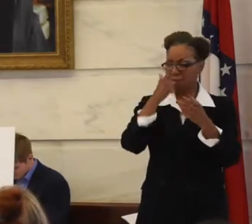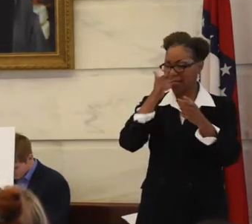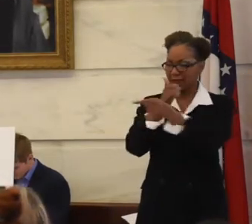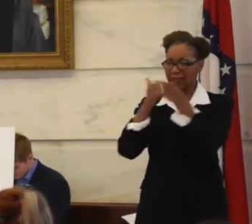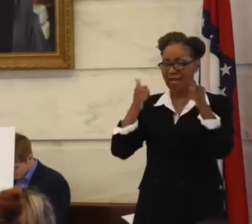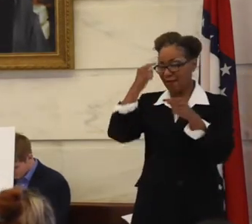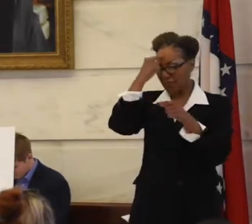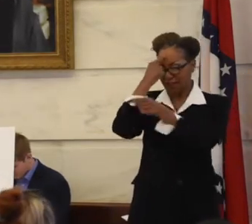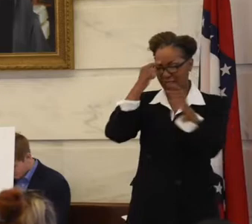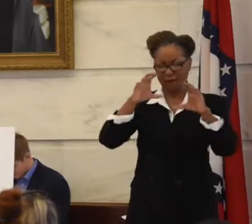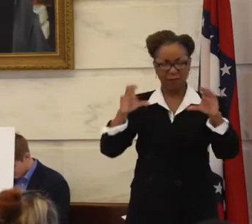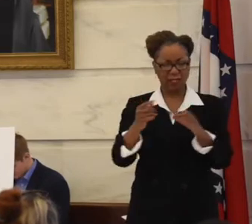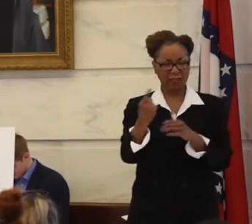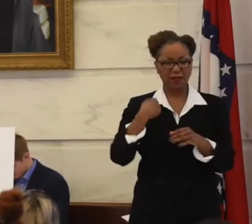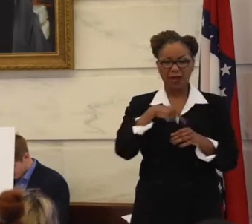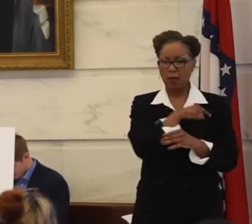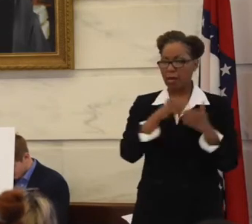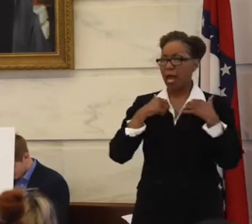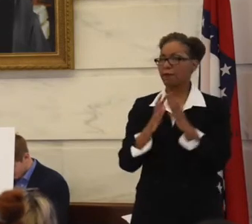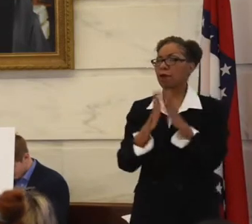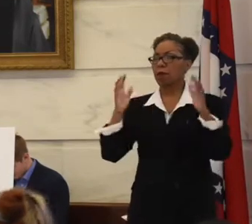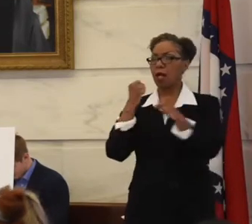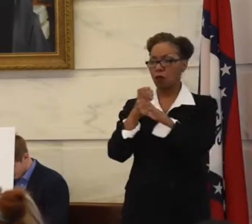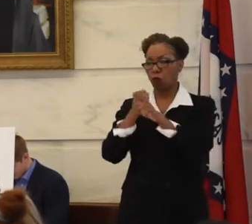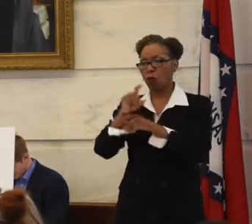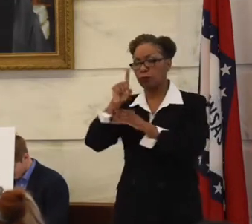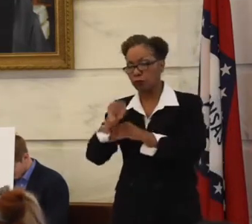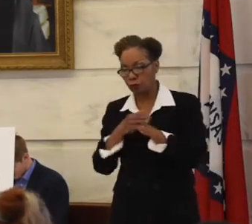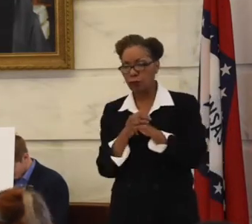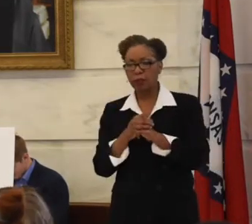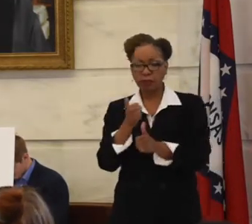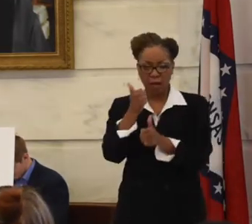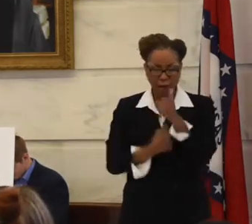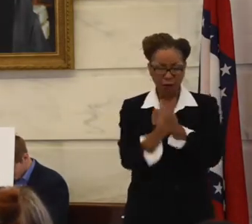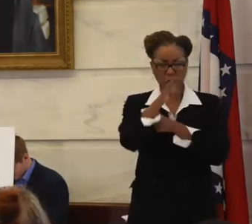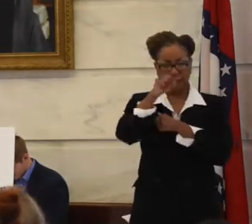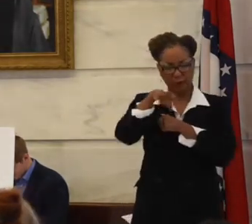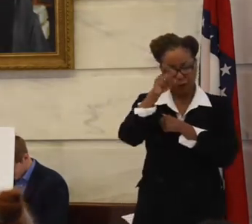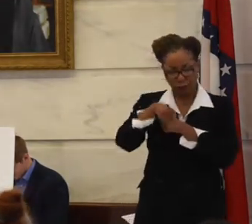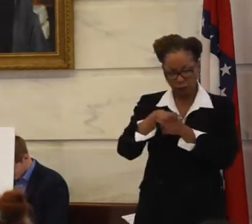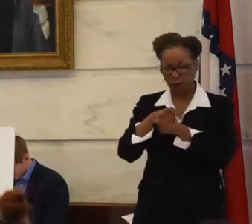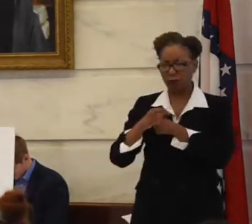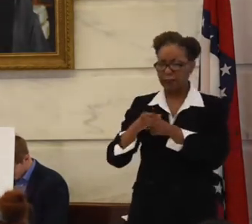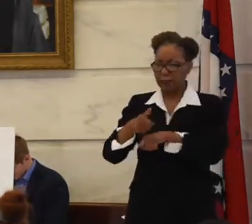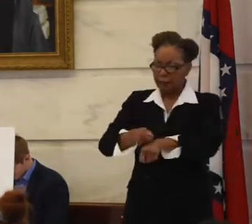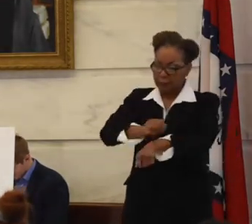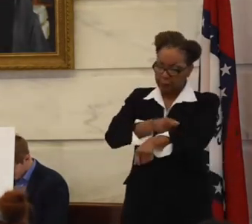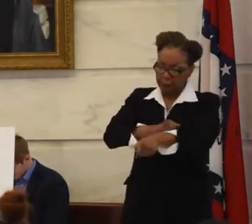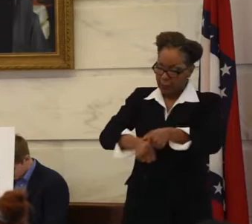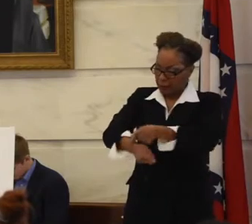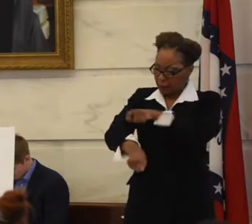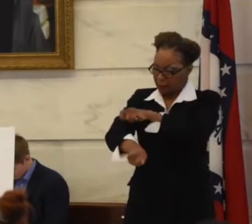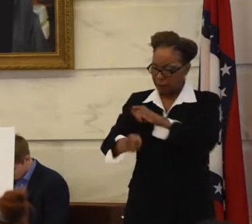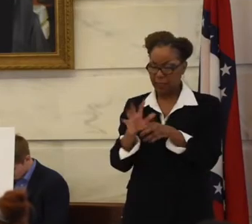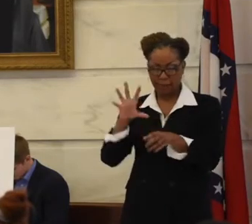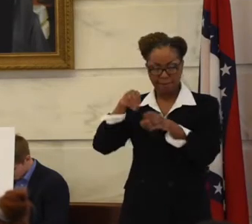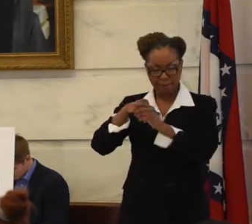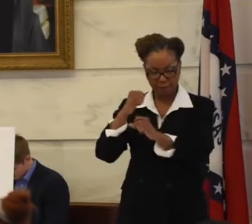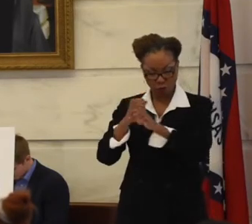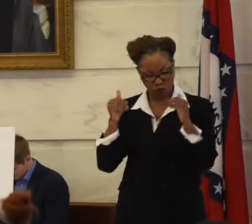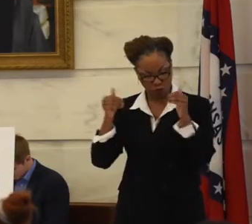something. We have a lot of work that we need to do. So everyone needs to be able to roll up your sleeves and get to